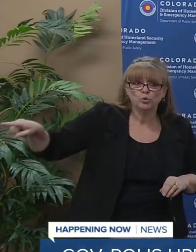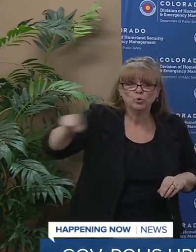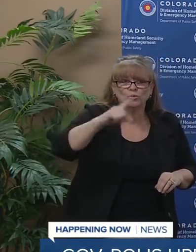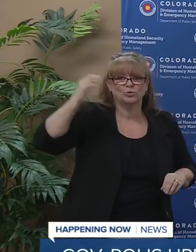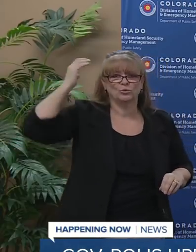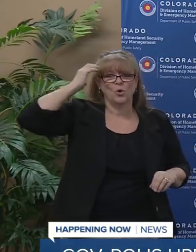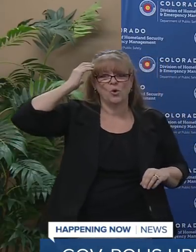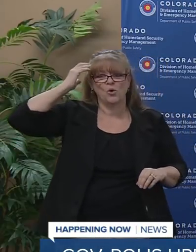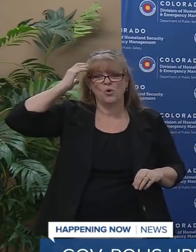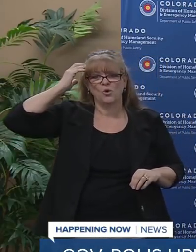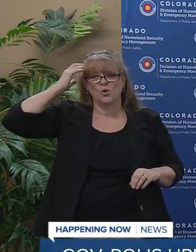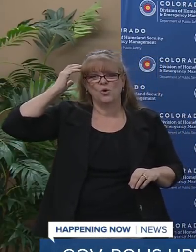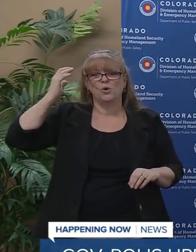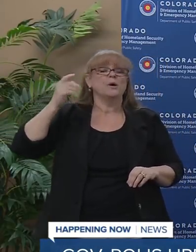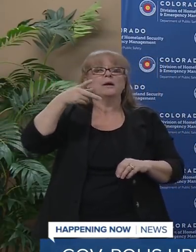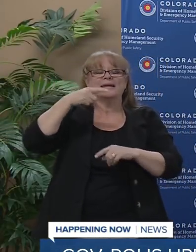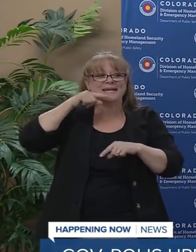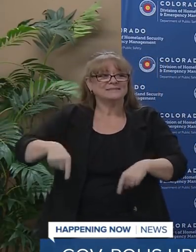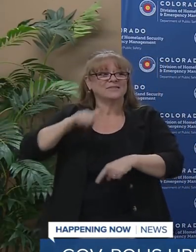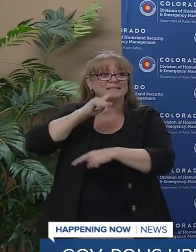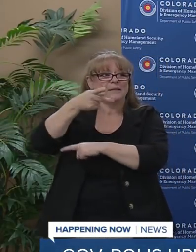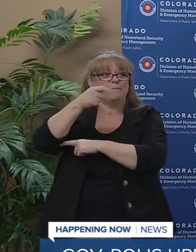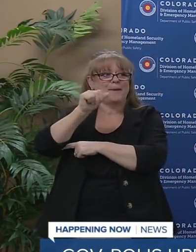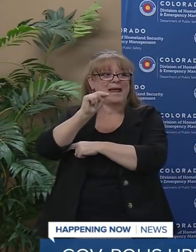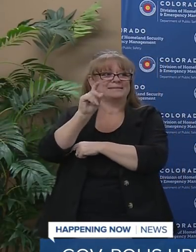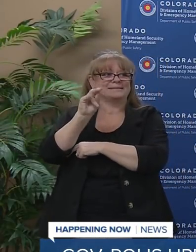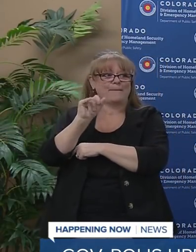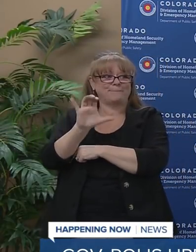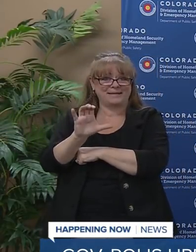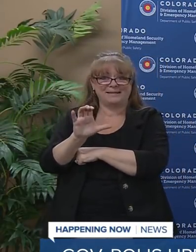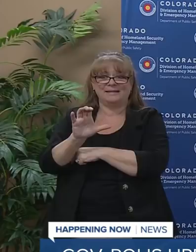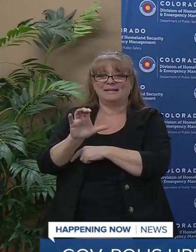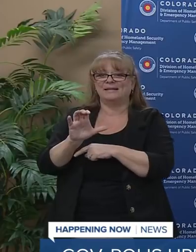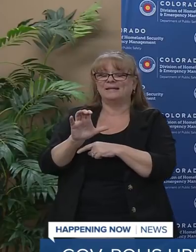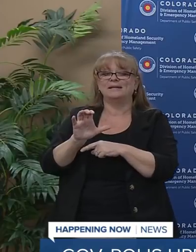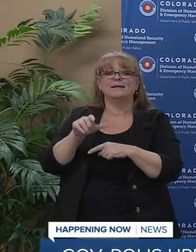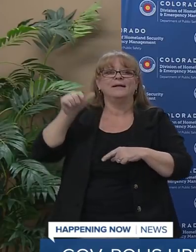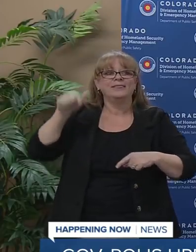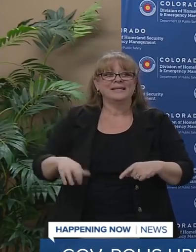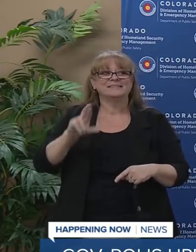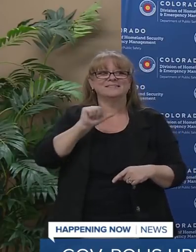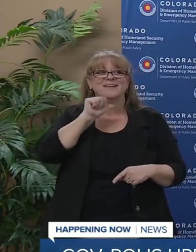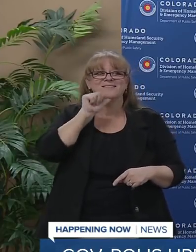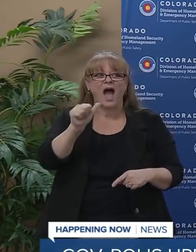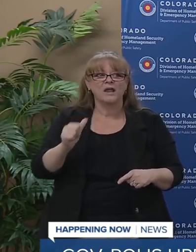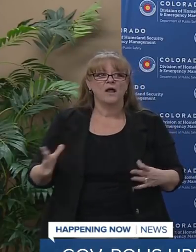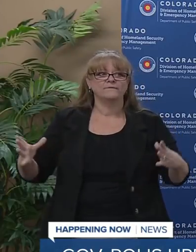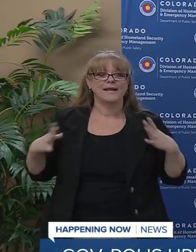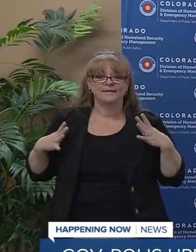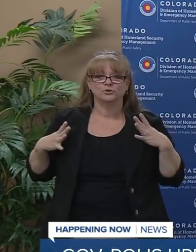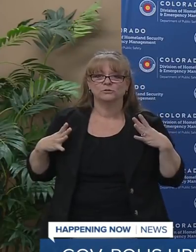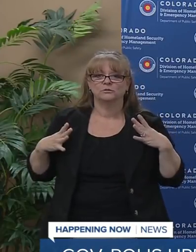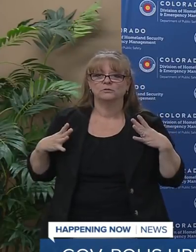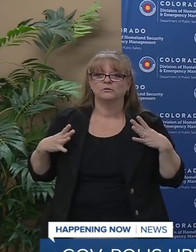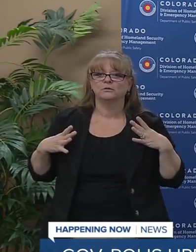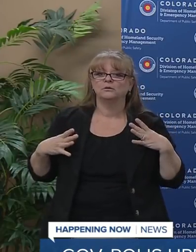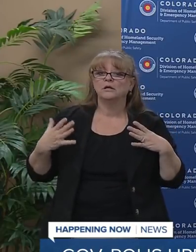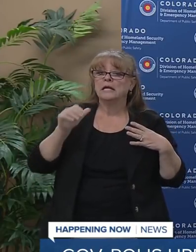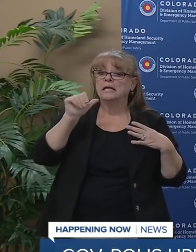it is, not a vacation. That you accept, if you're accepting that $1,200 or $2,400 per